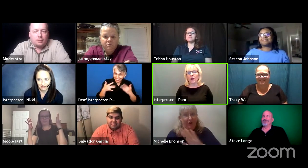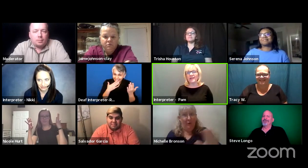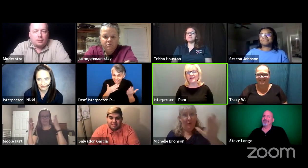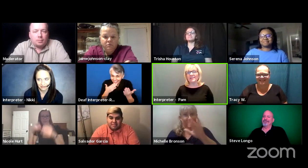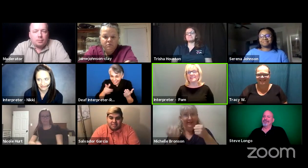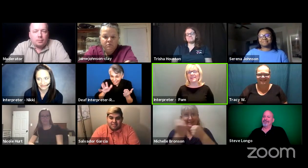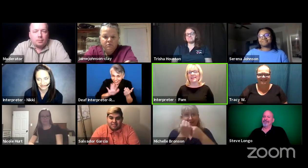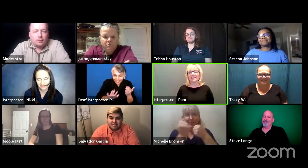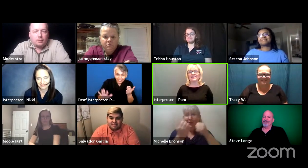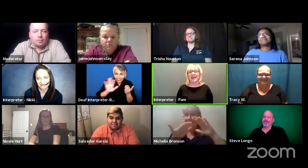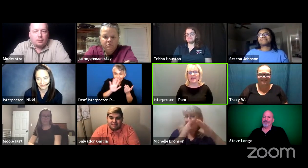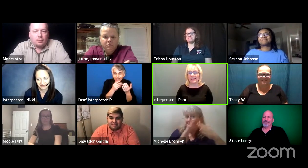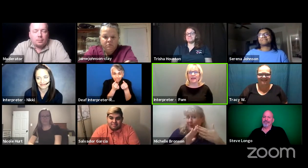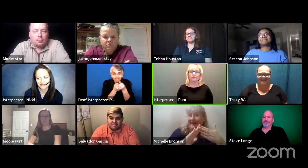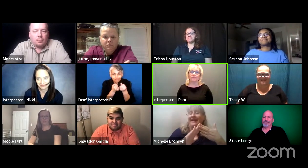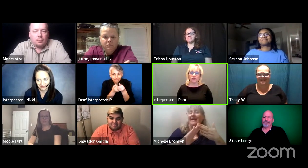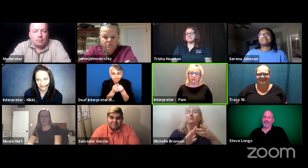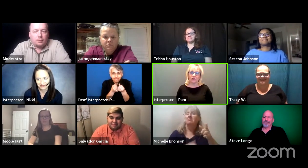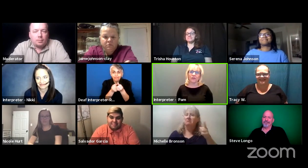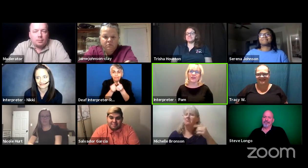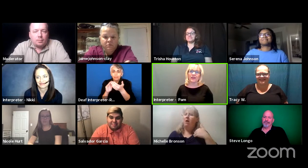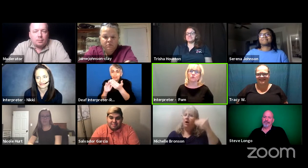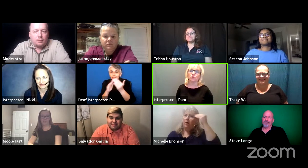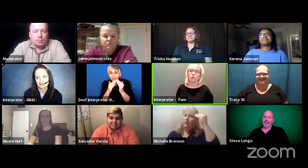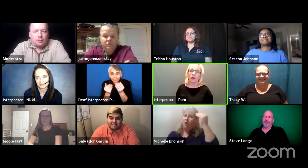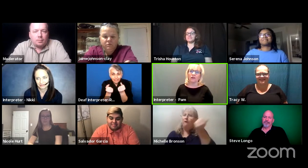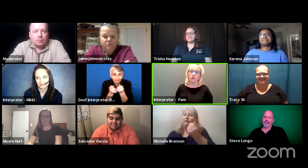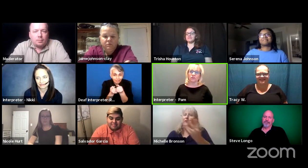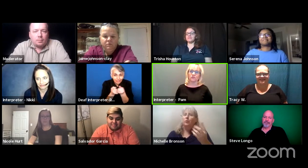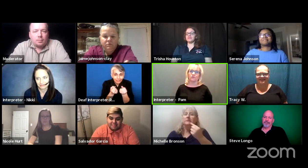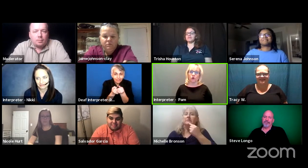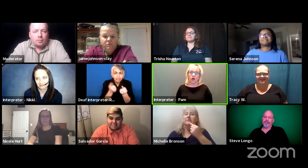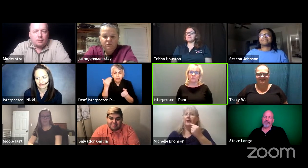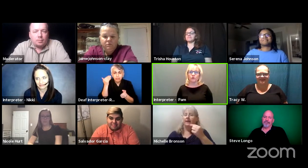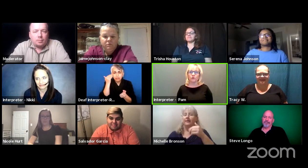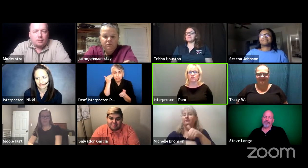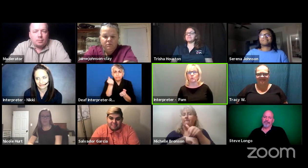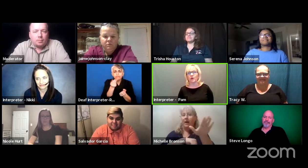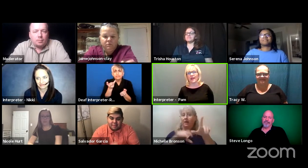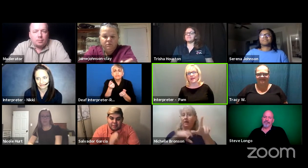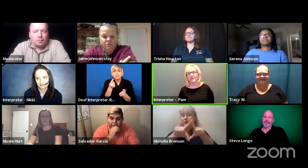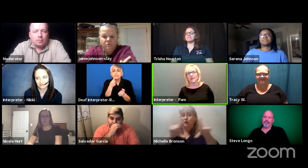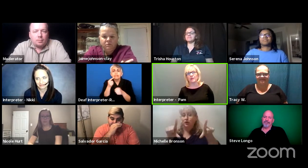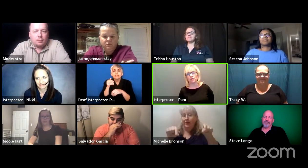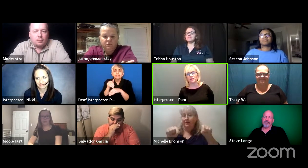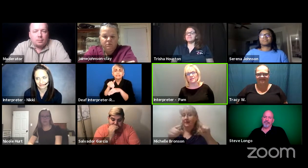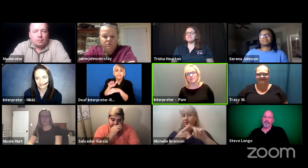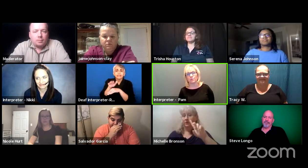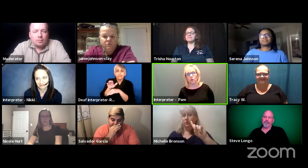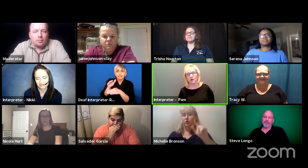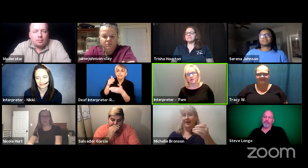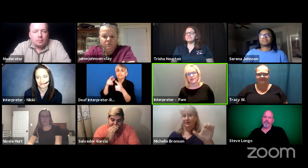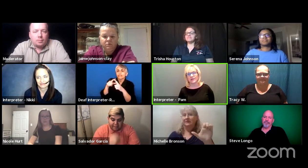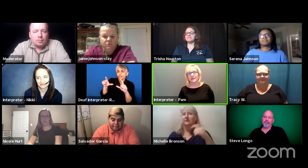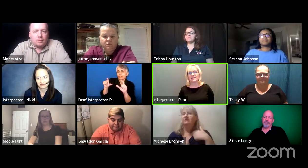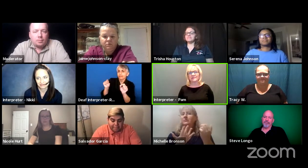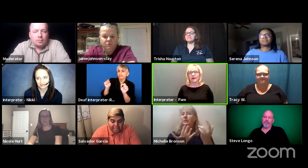what is exciting, first of all, thank you to all of your support and the community support. Some